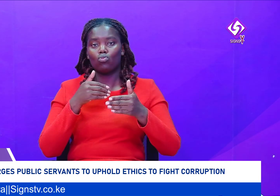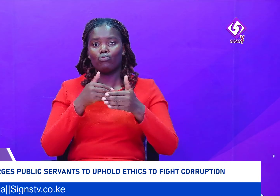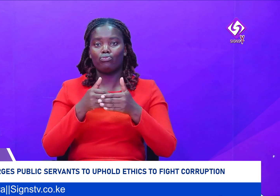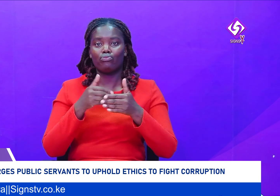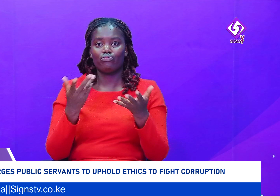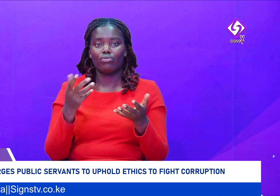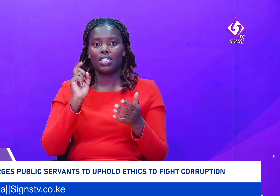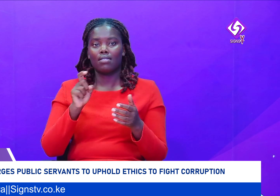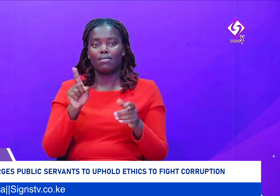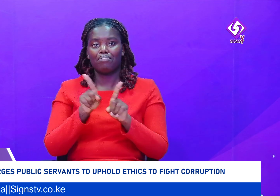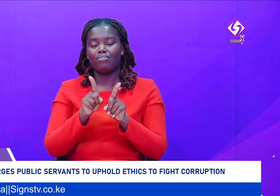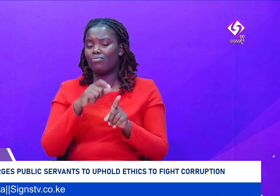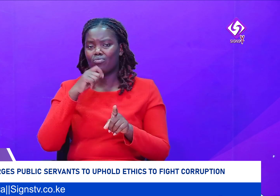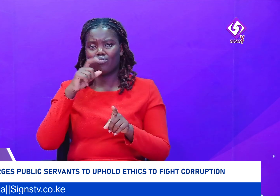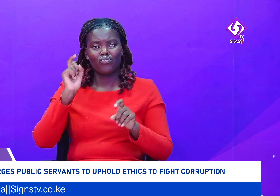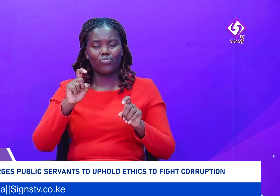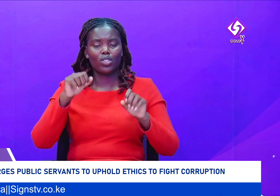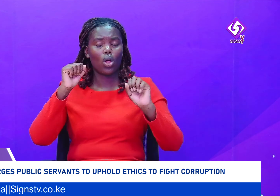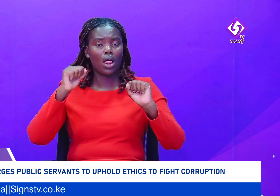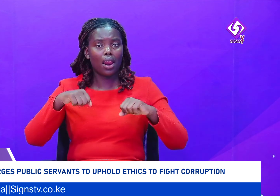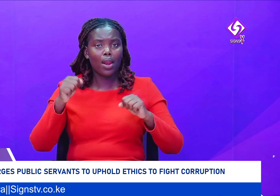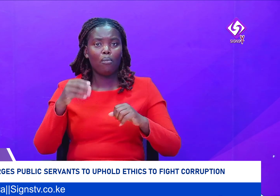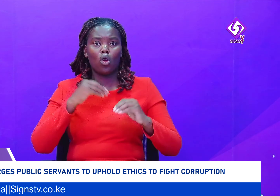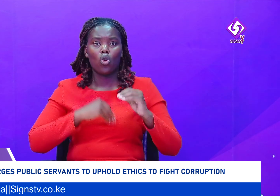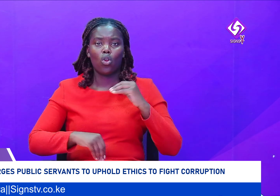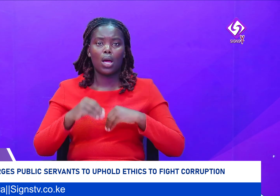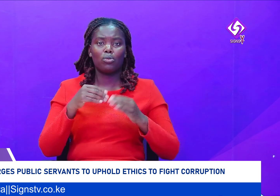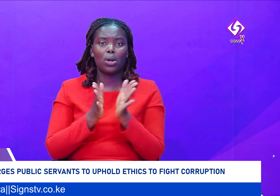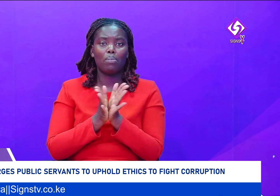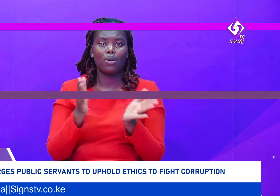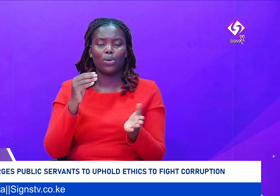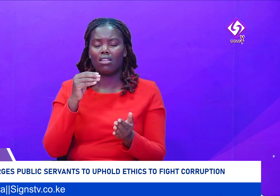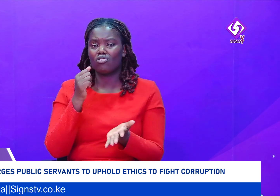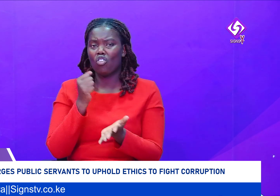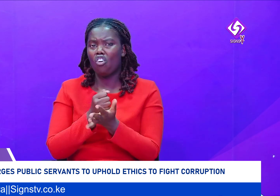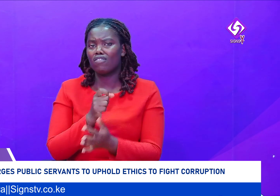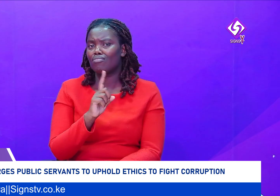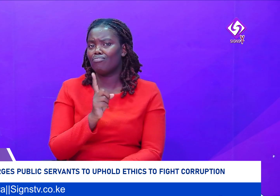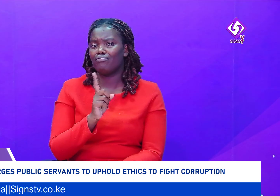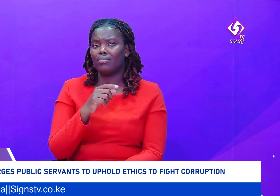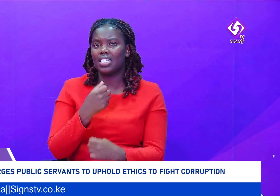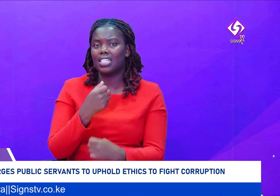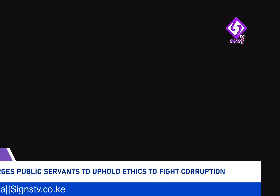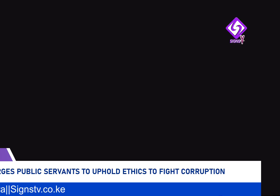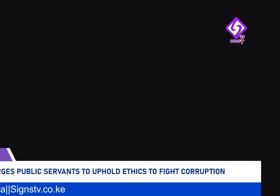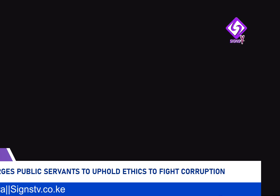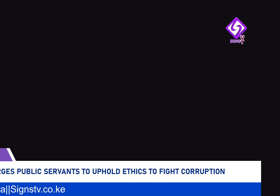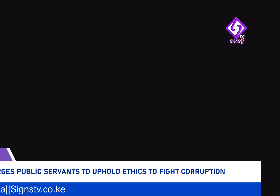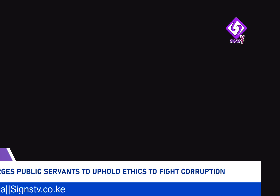to consistently uphold ethical standards to close loopholes that enable corruption in public